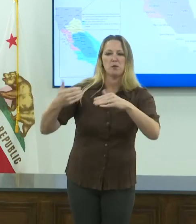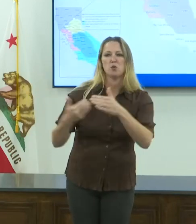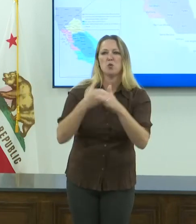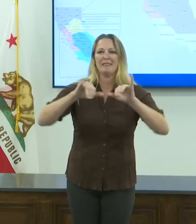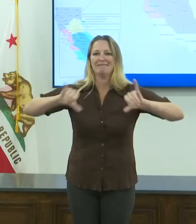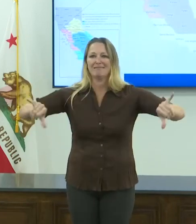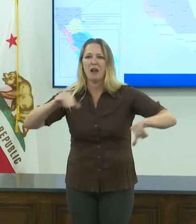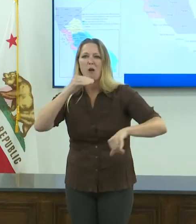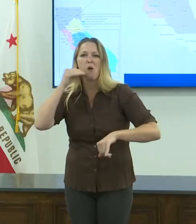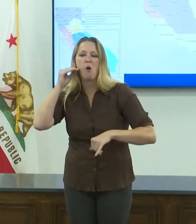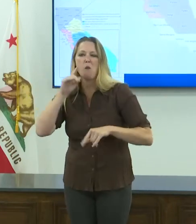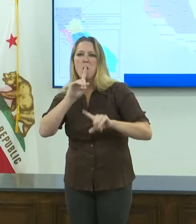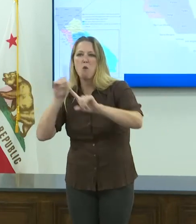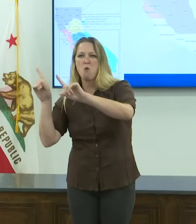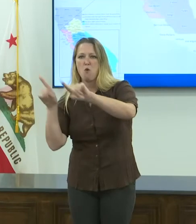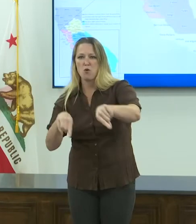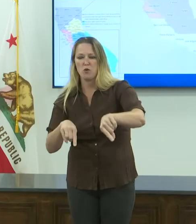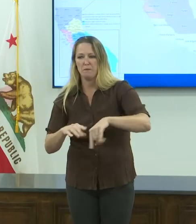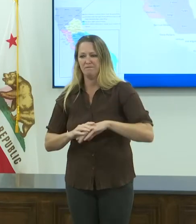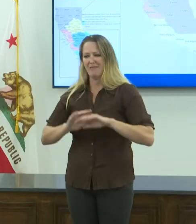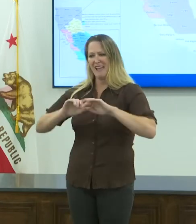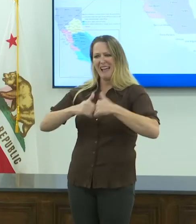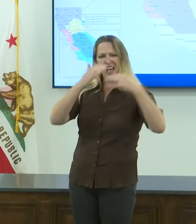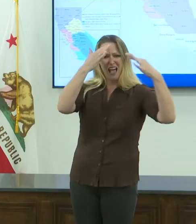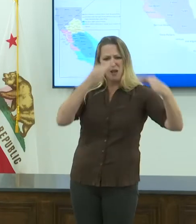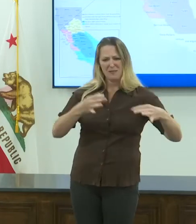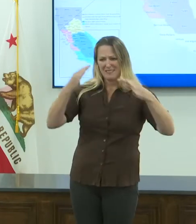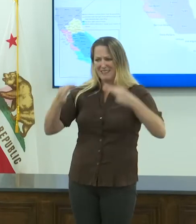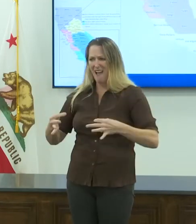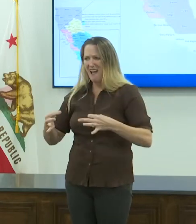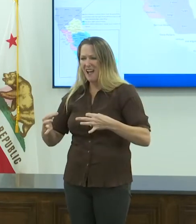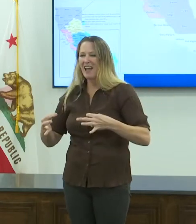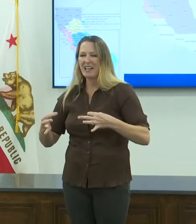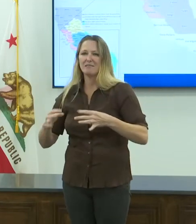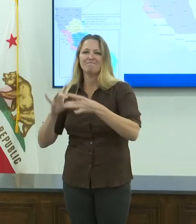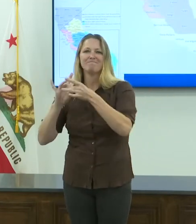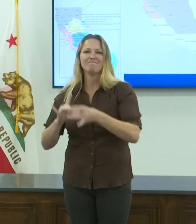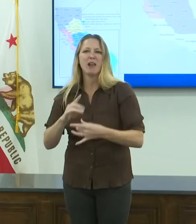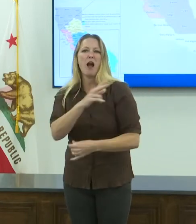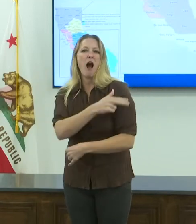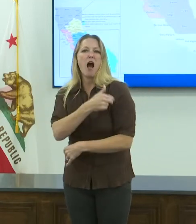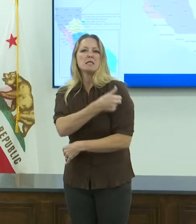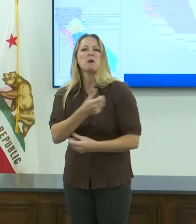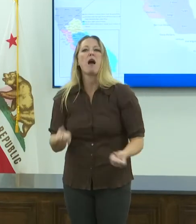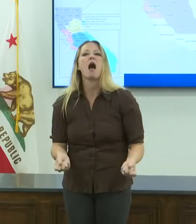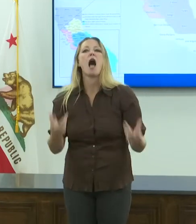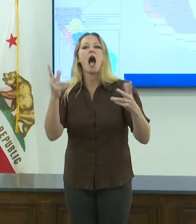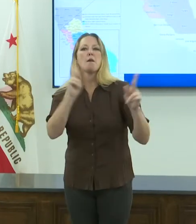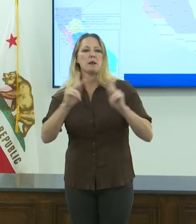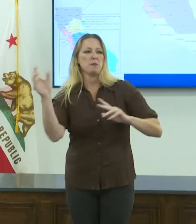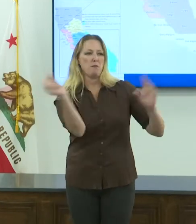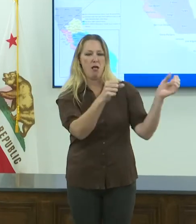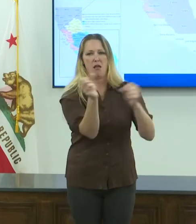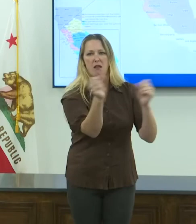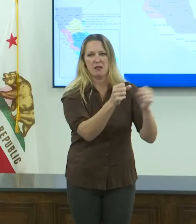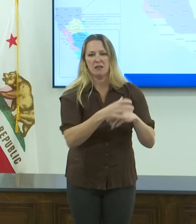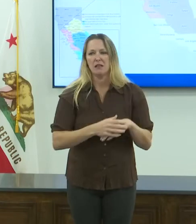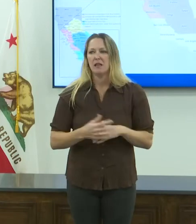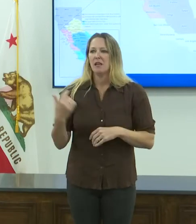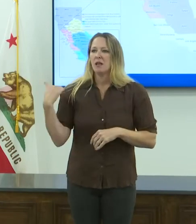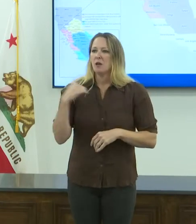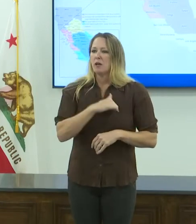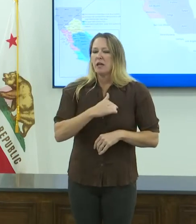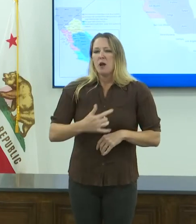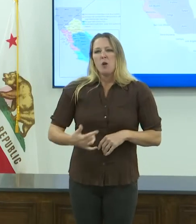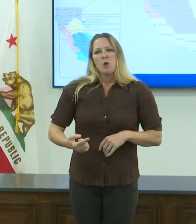And so we find ourselves very disappointed at the regional schema, which has us